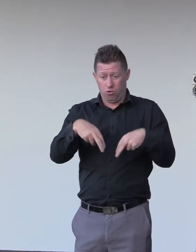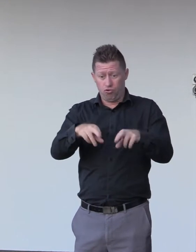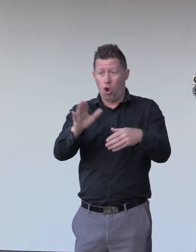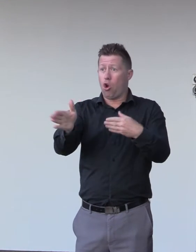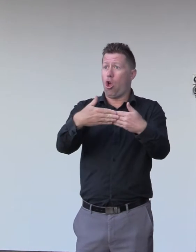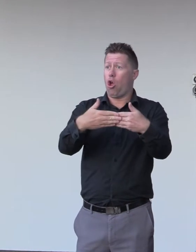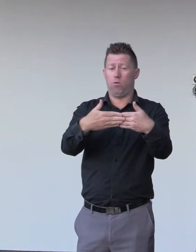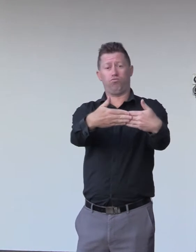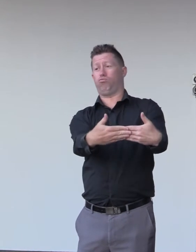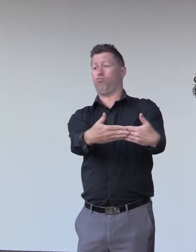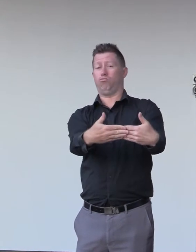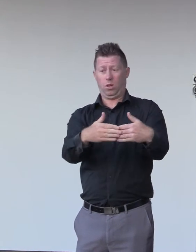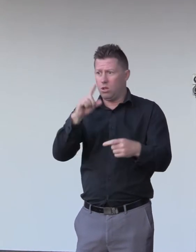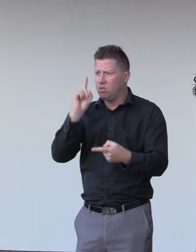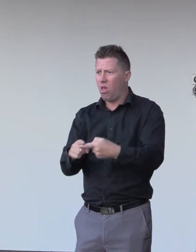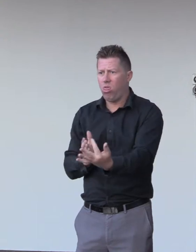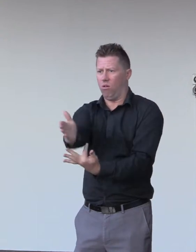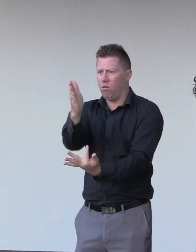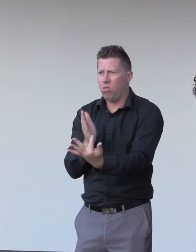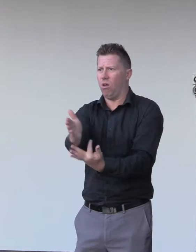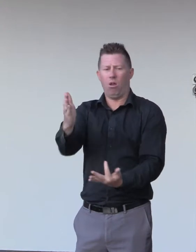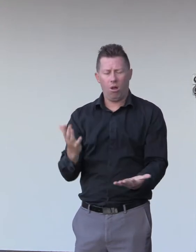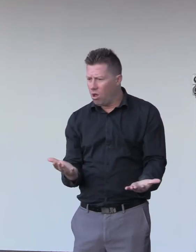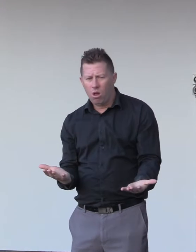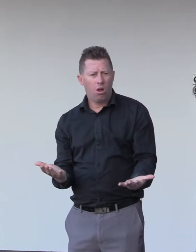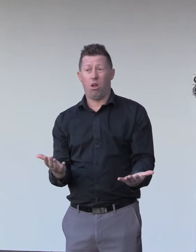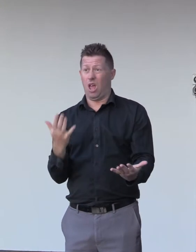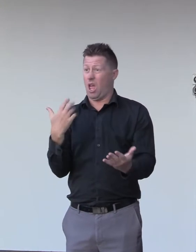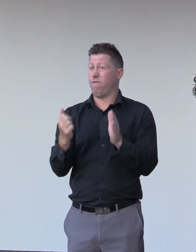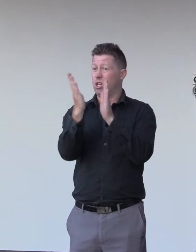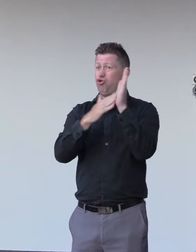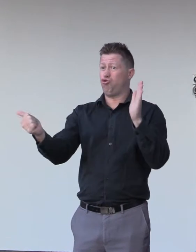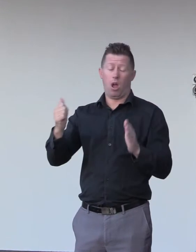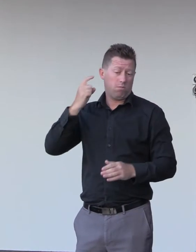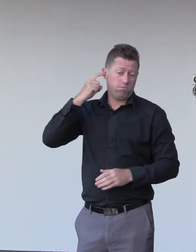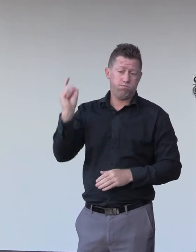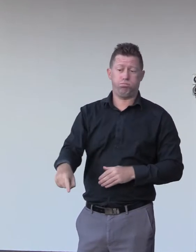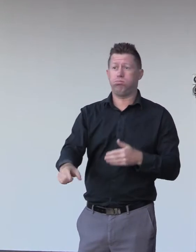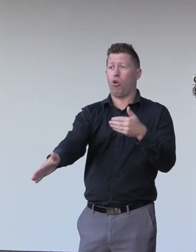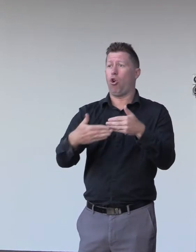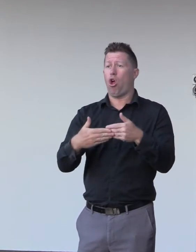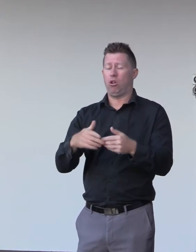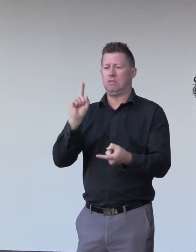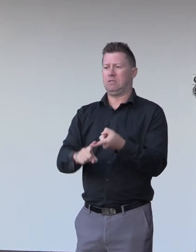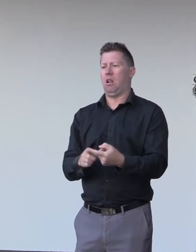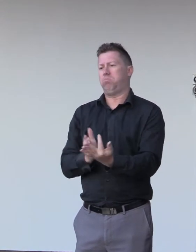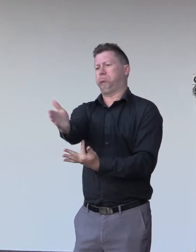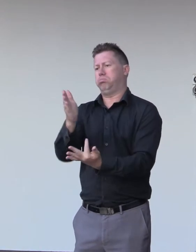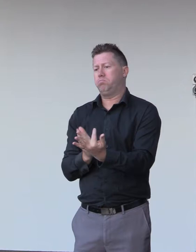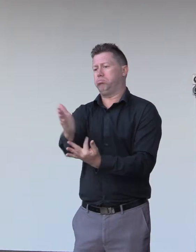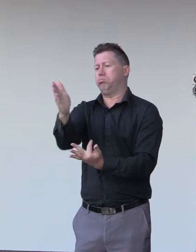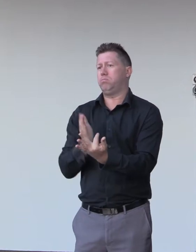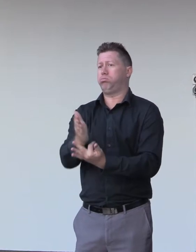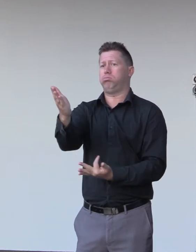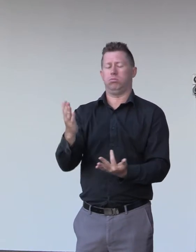and overnight there were a number of truck drivers who breached those road closure signs south